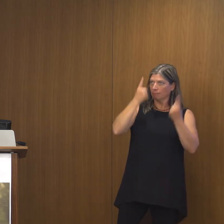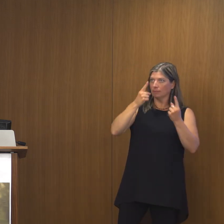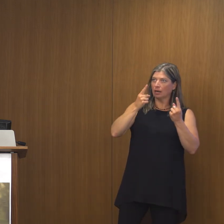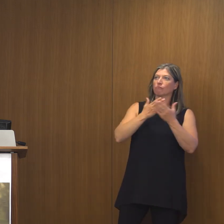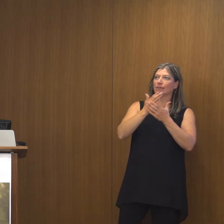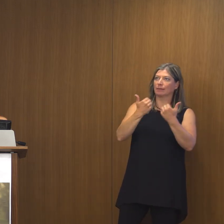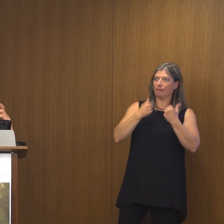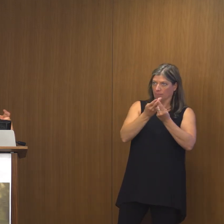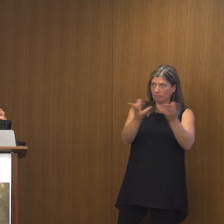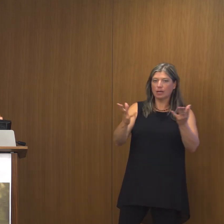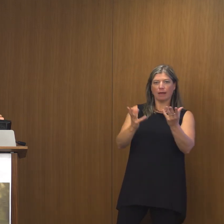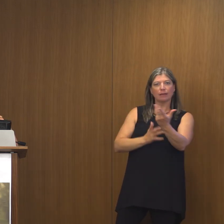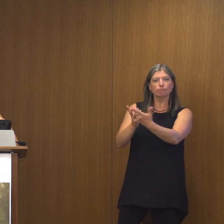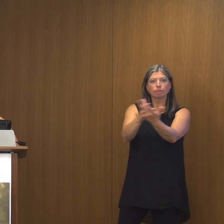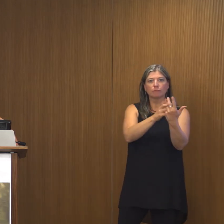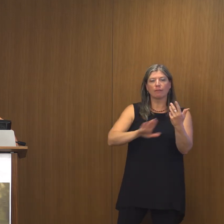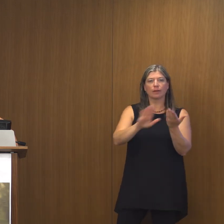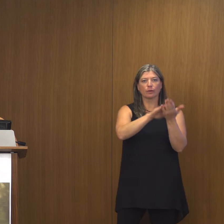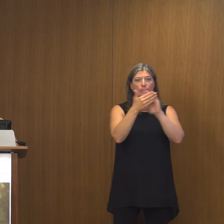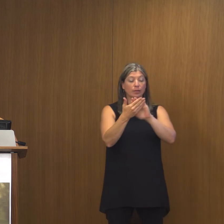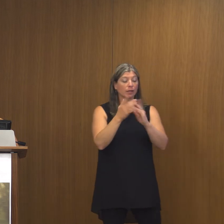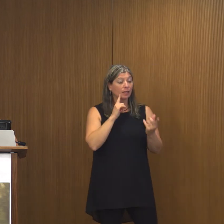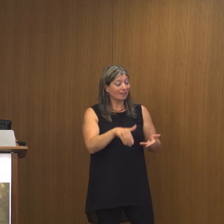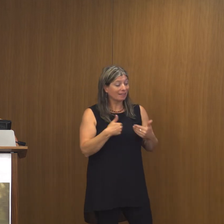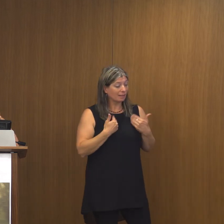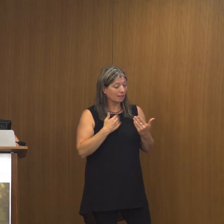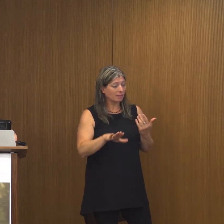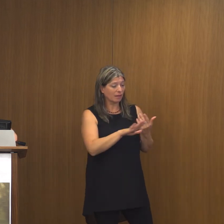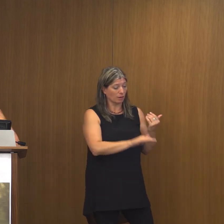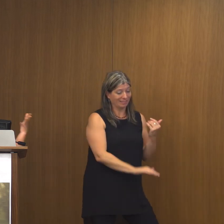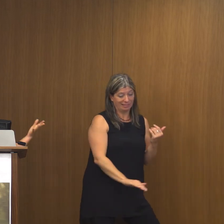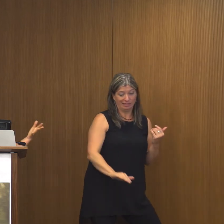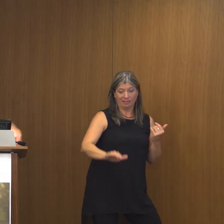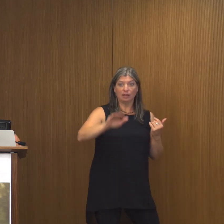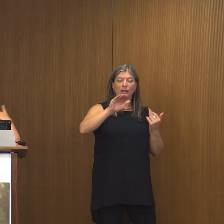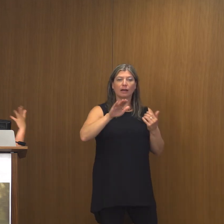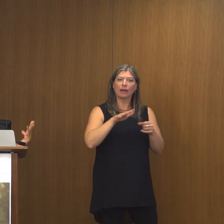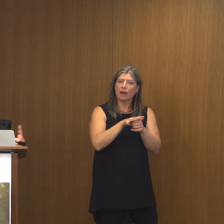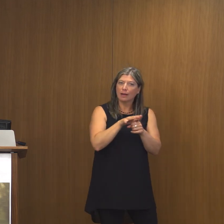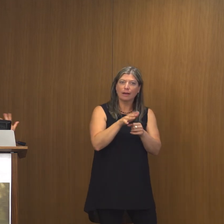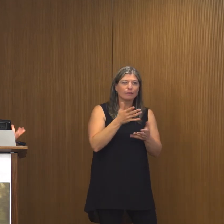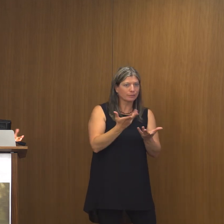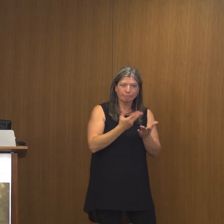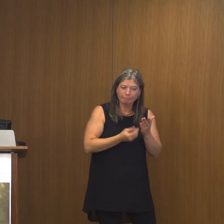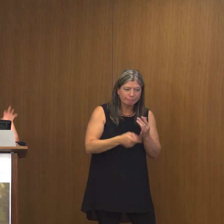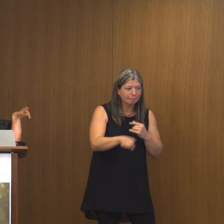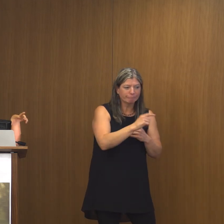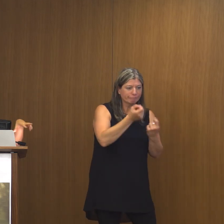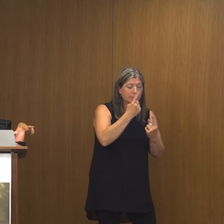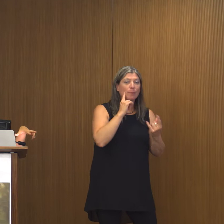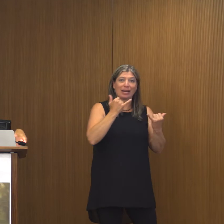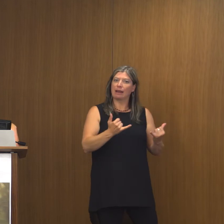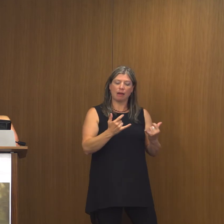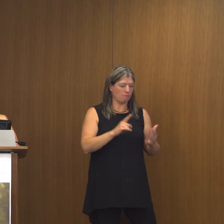so not giving too much early and then not enough as they transition to adulthood, but distributing what is offered and making sure that from the